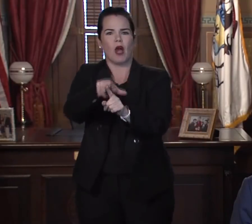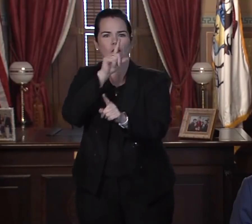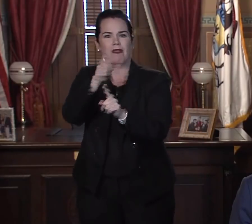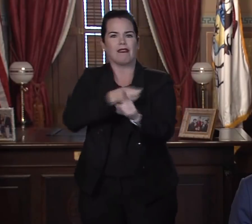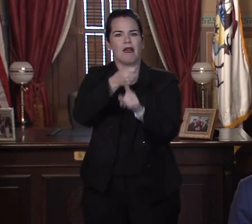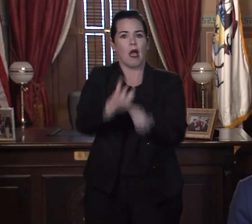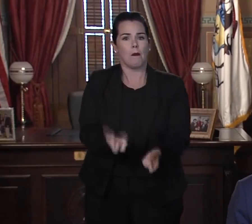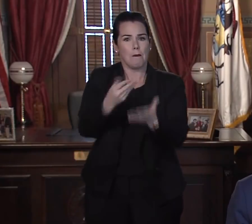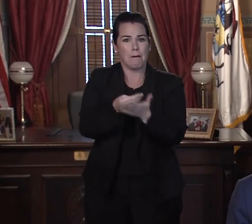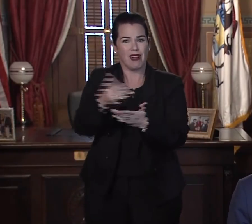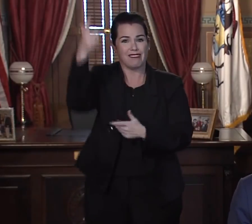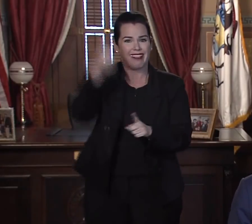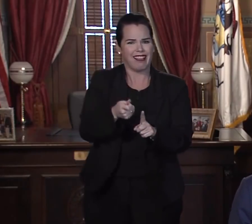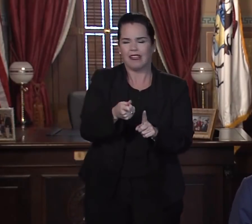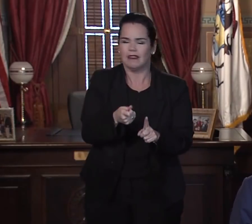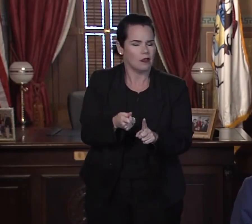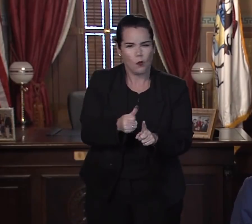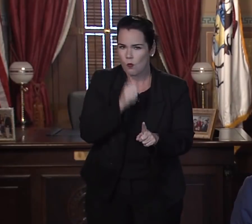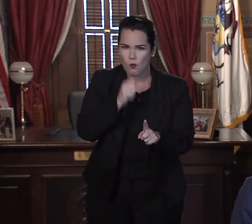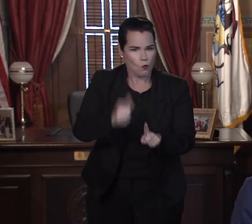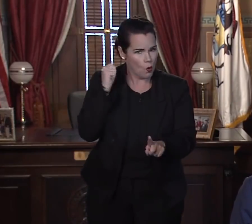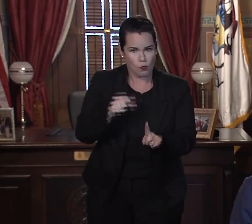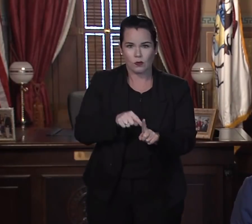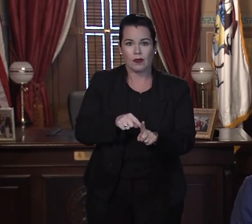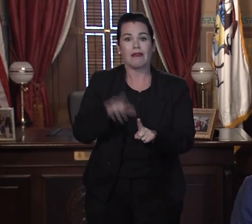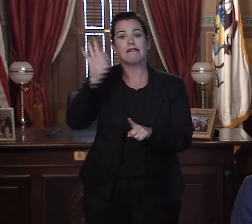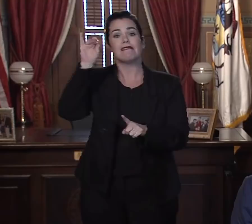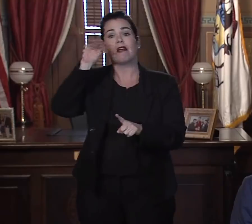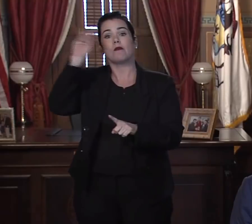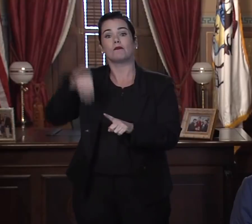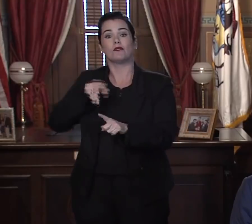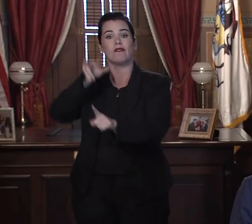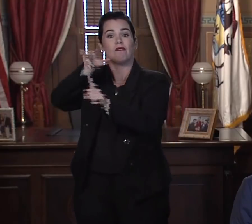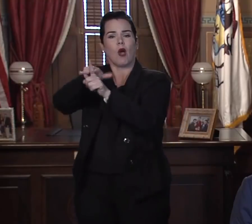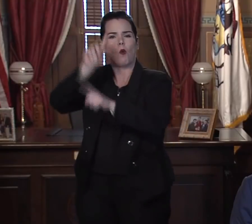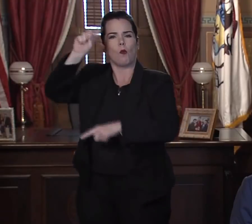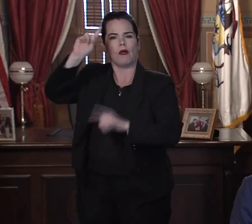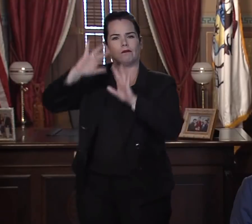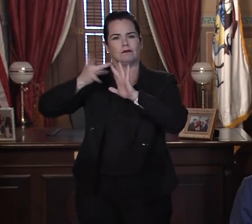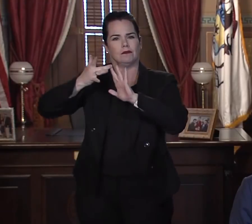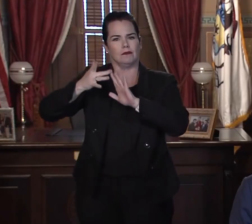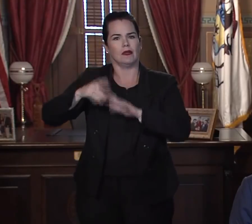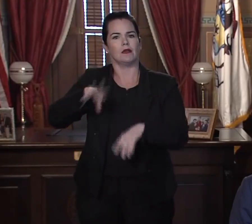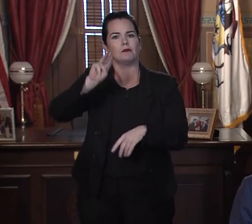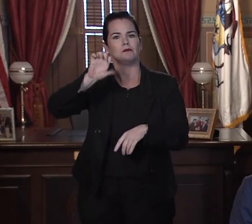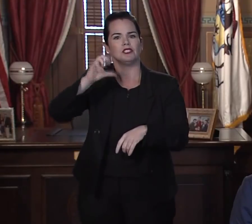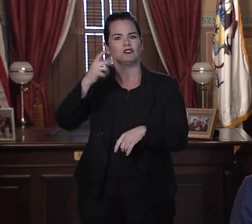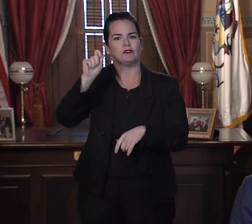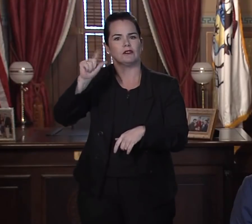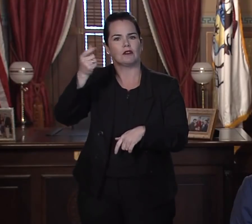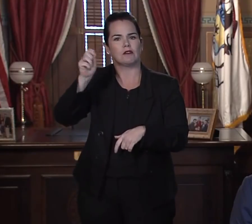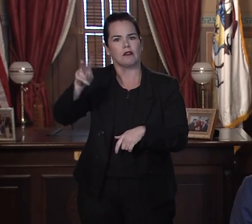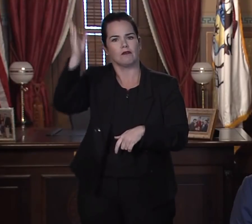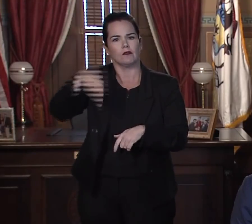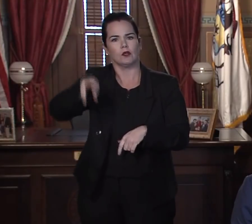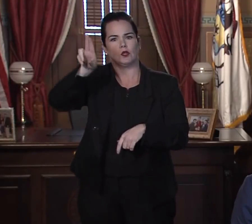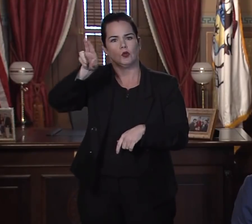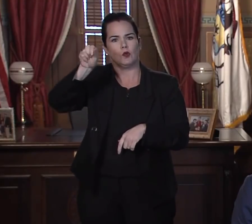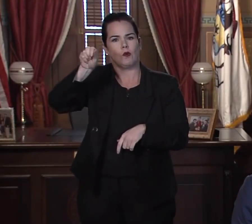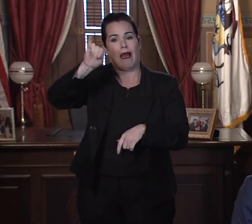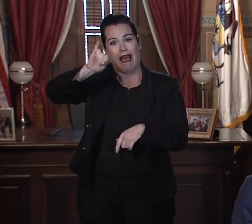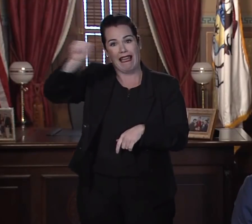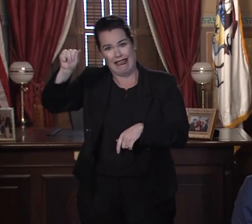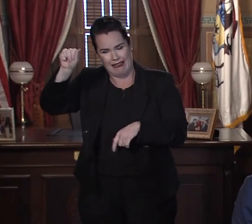received. Over 90% of claims have been filed online at michigan.gov/UIA. And to help our website handle